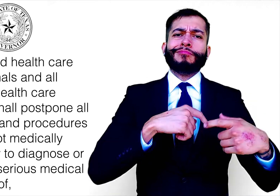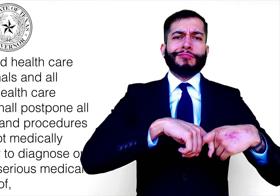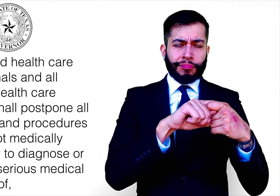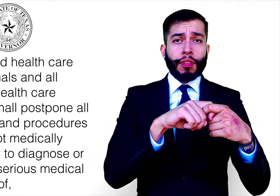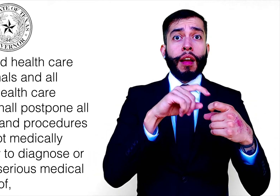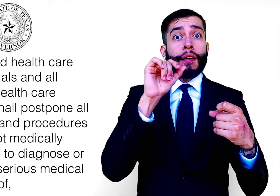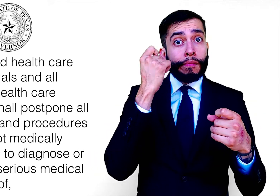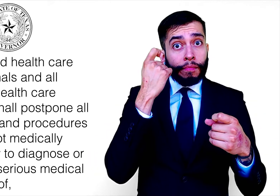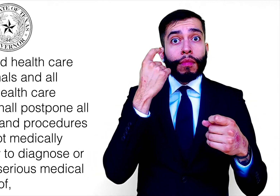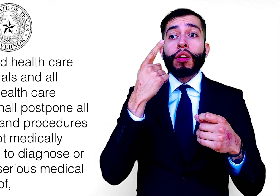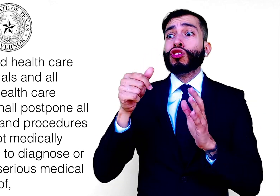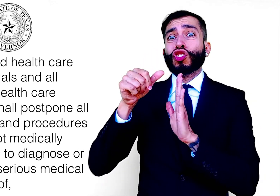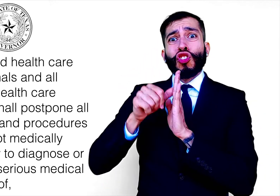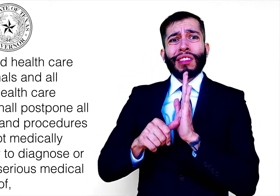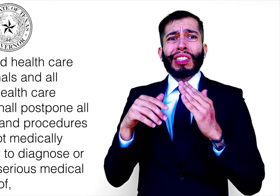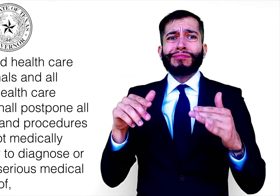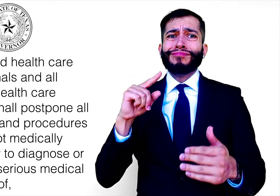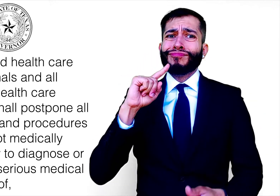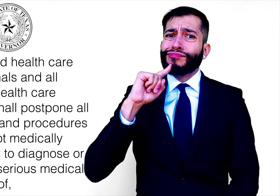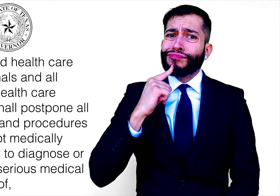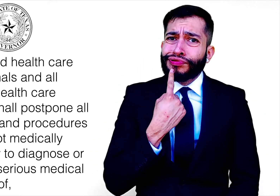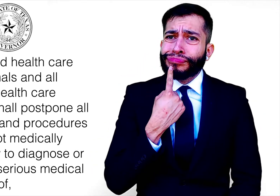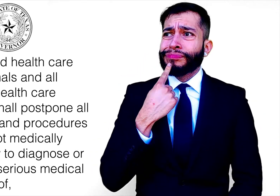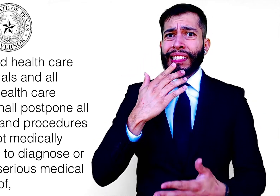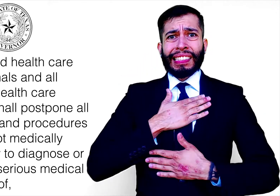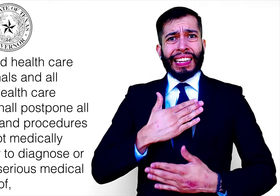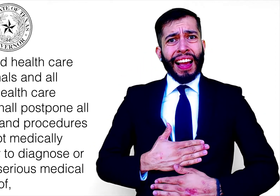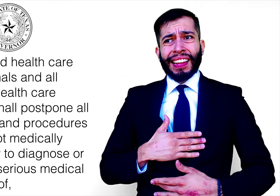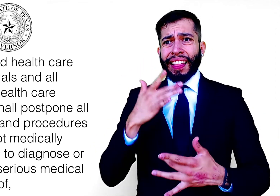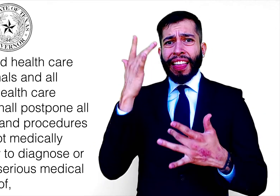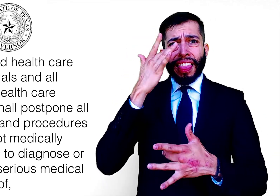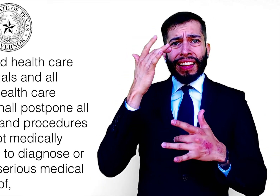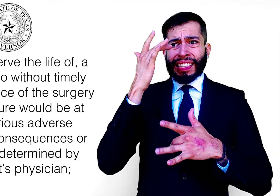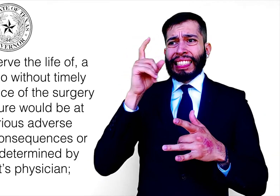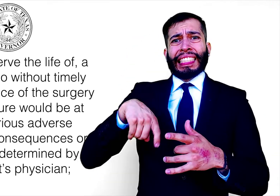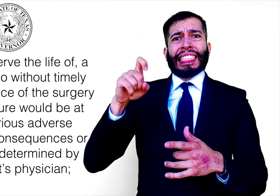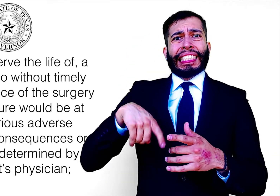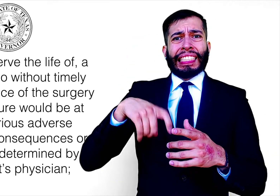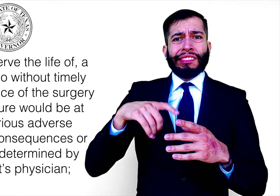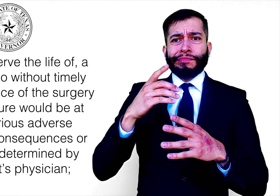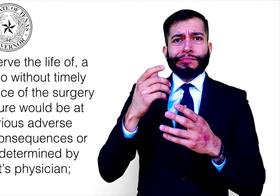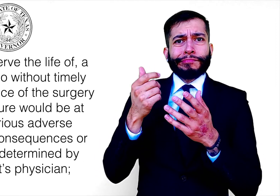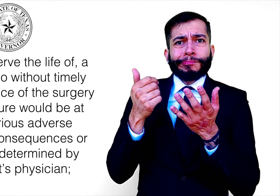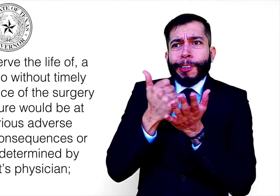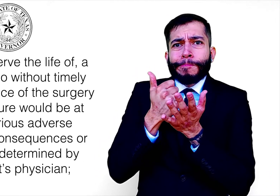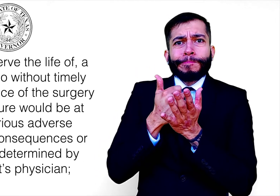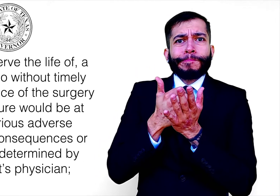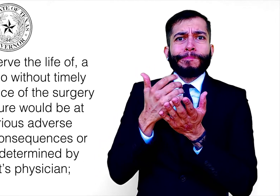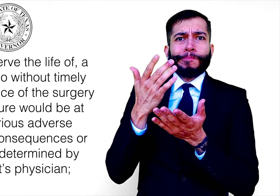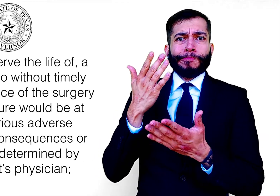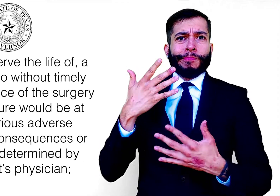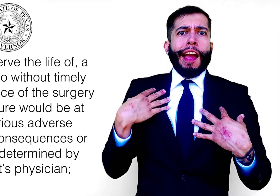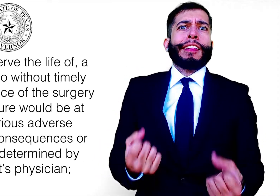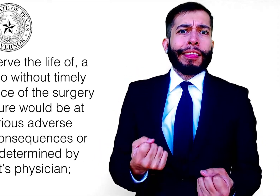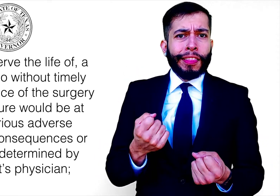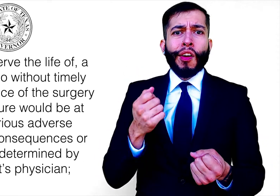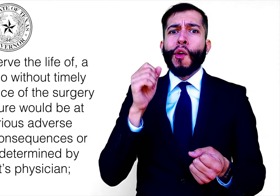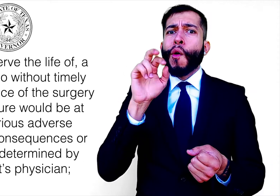to preserve the life of, a patient who, without timely performance of the surgery or